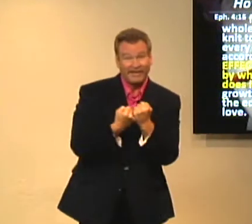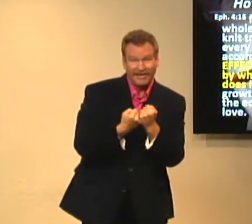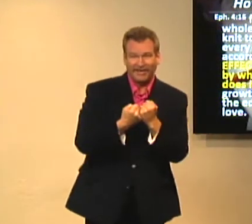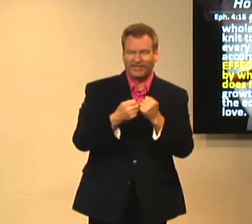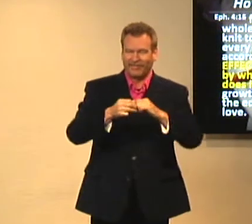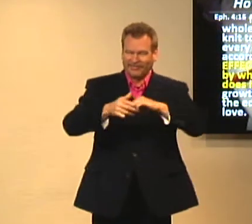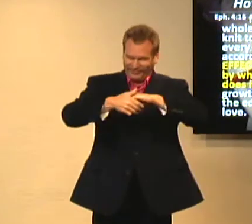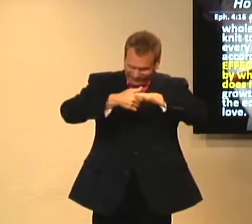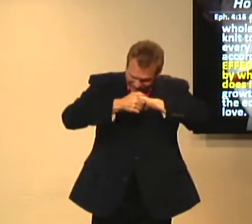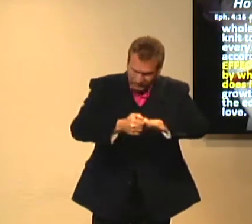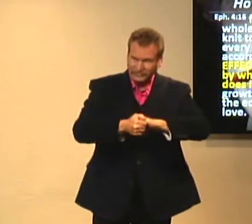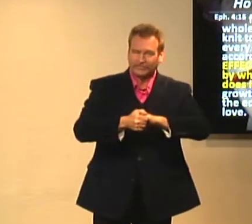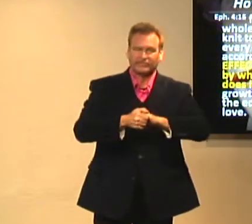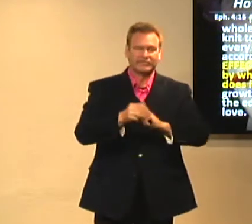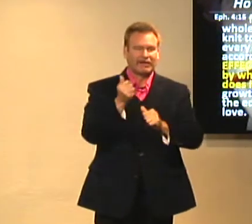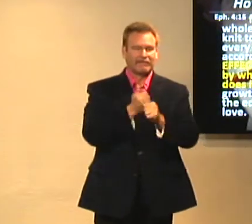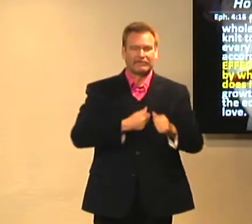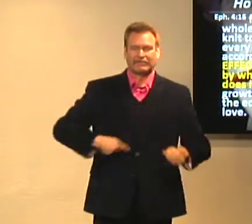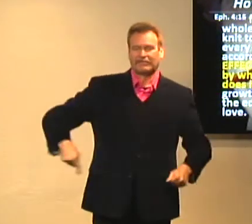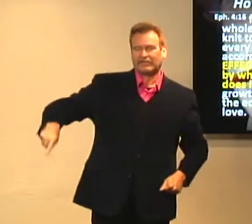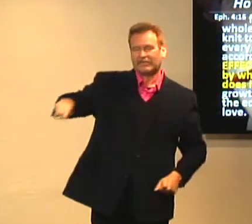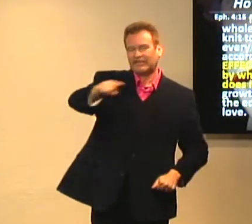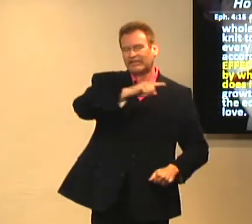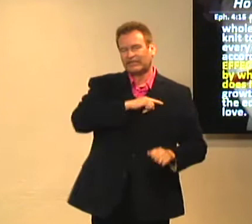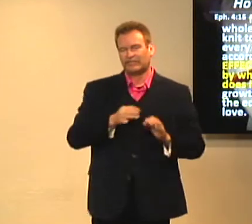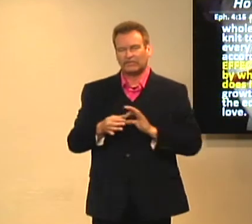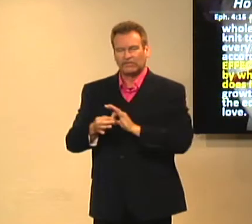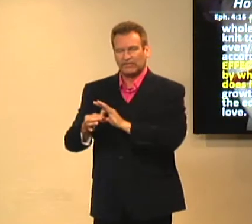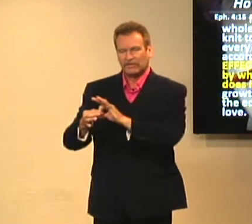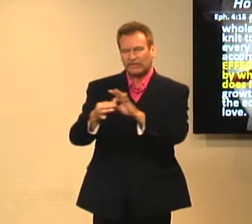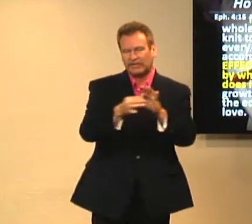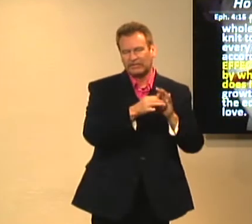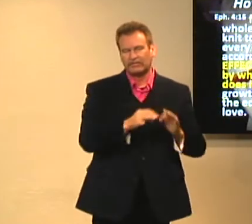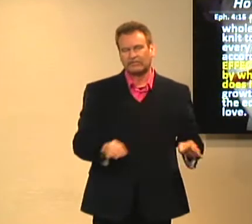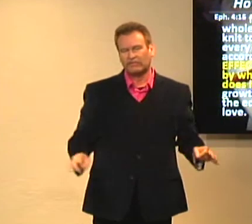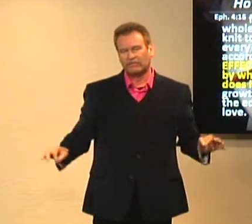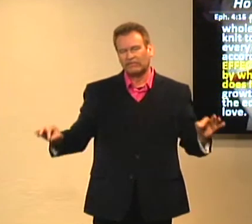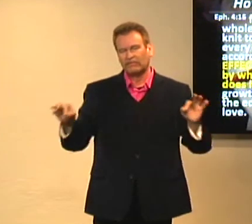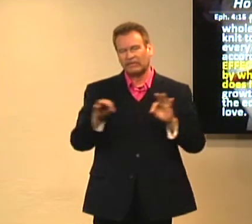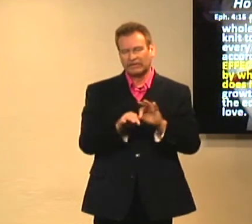but being supportive of each other, each one of us, working together in unity.